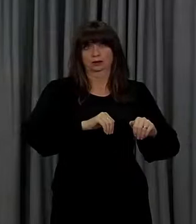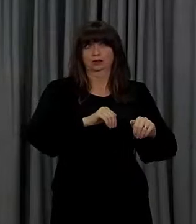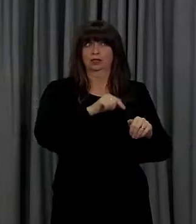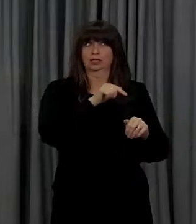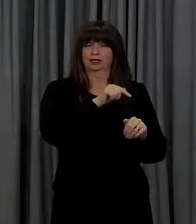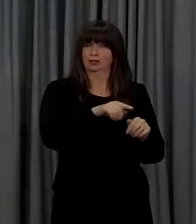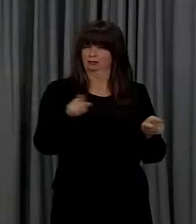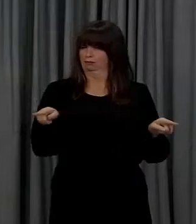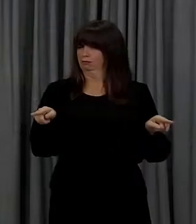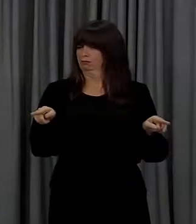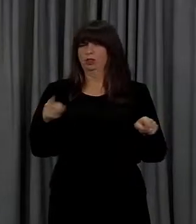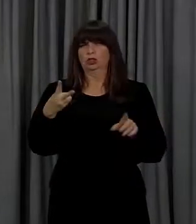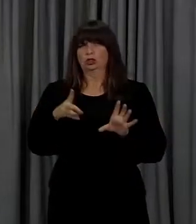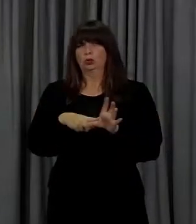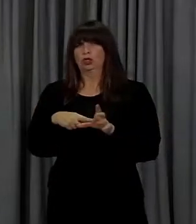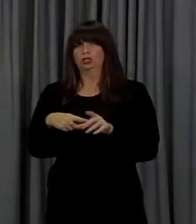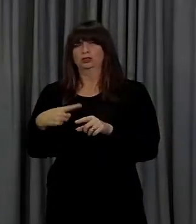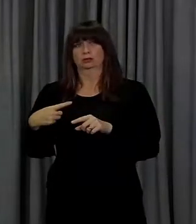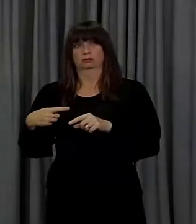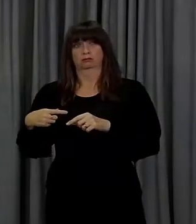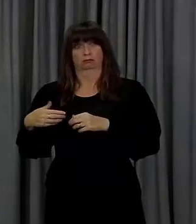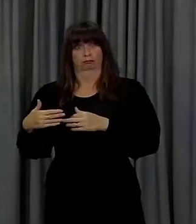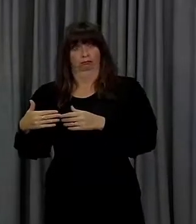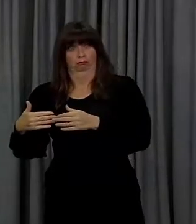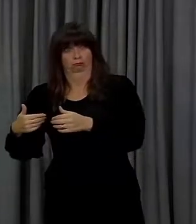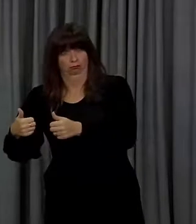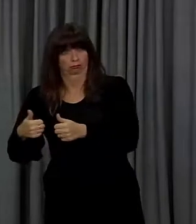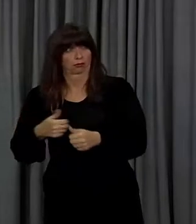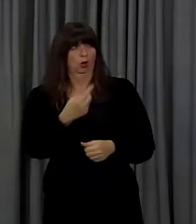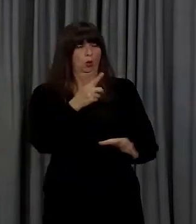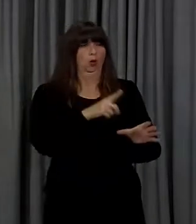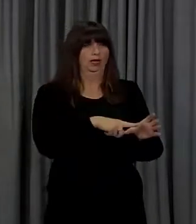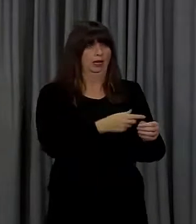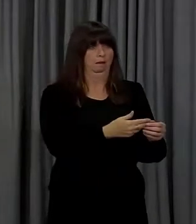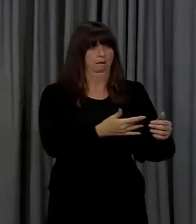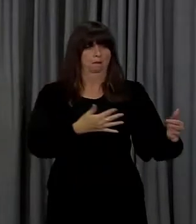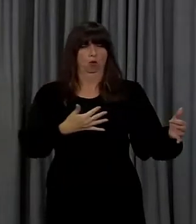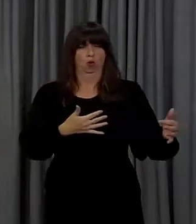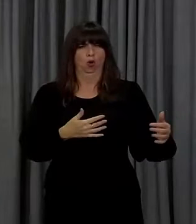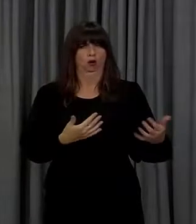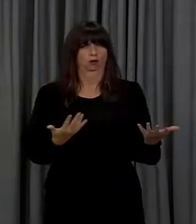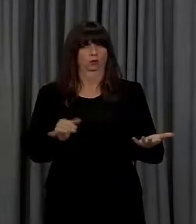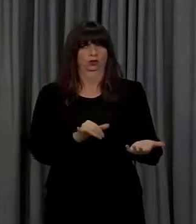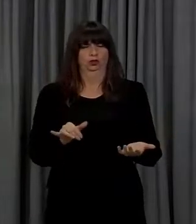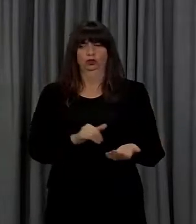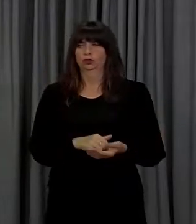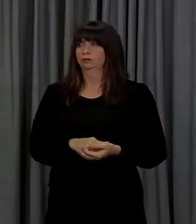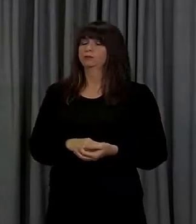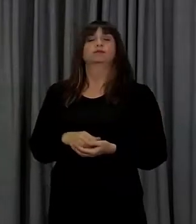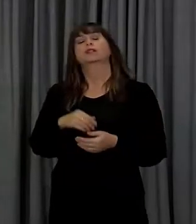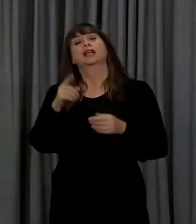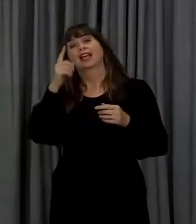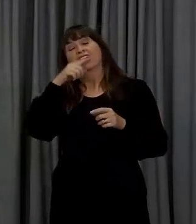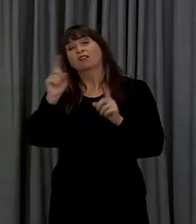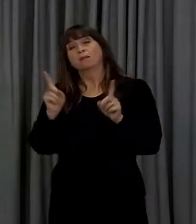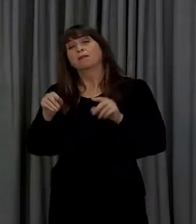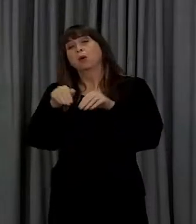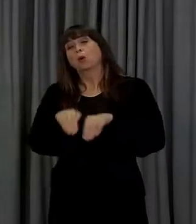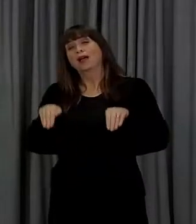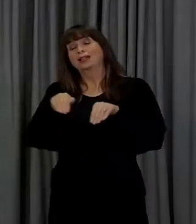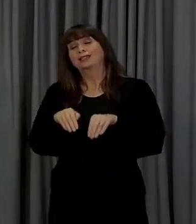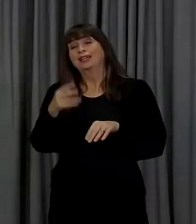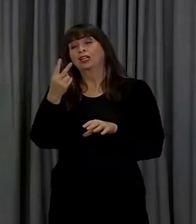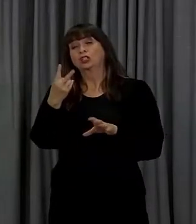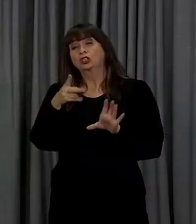down? So the number of, if you look at the waiting list for 2 years,